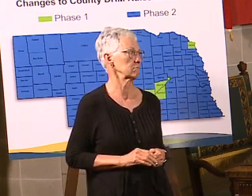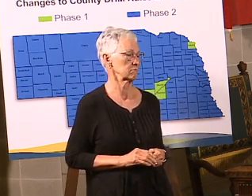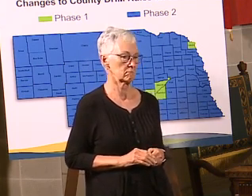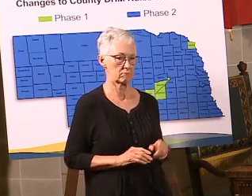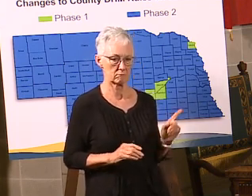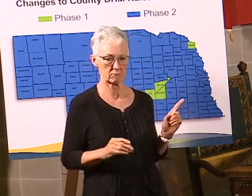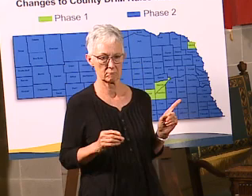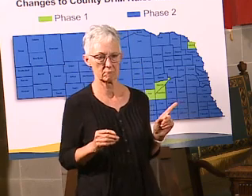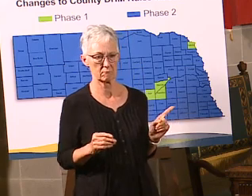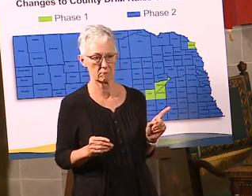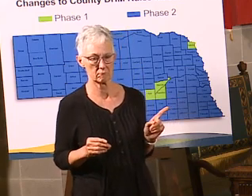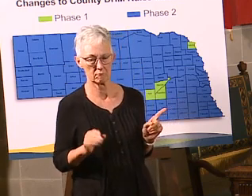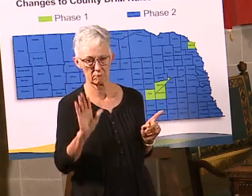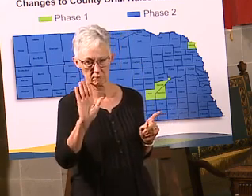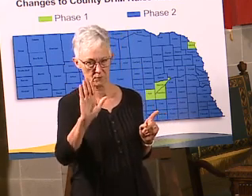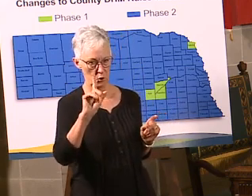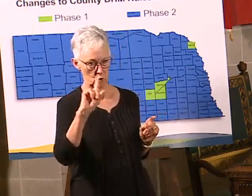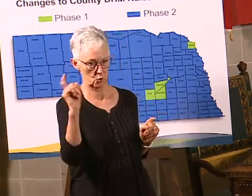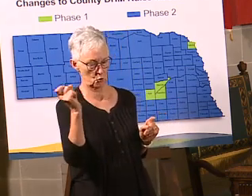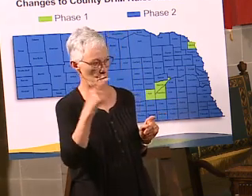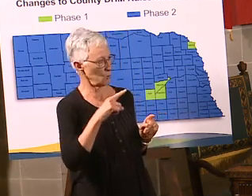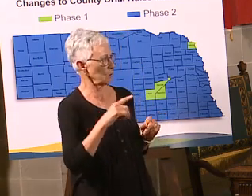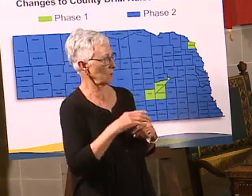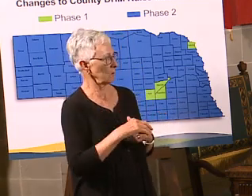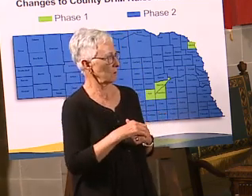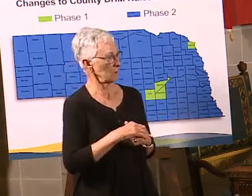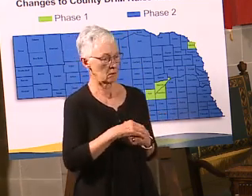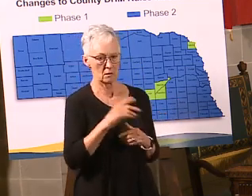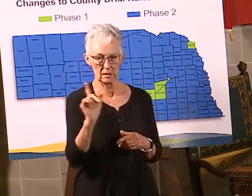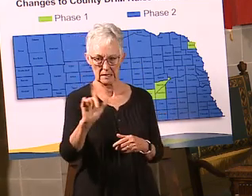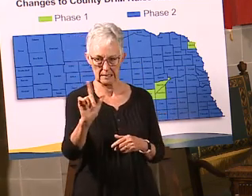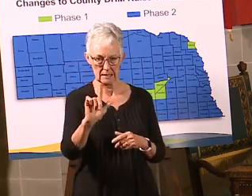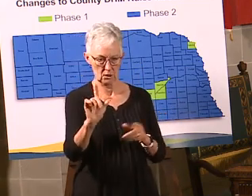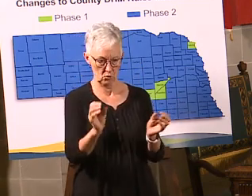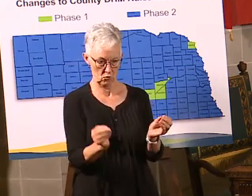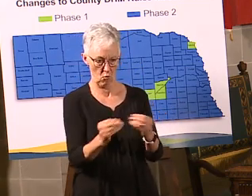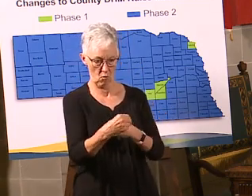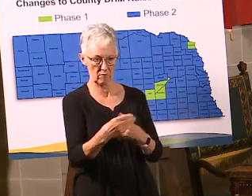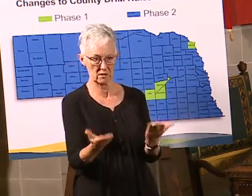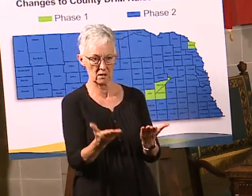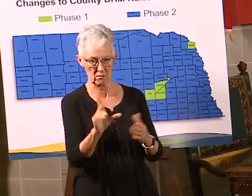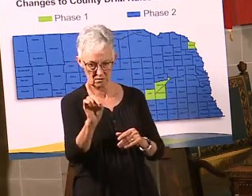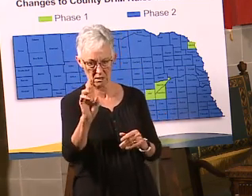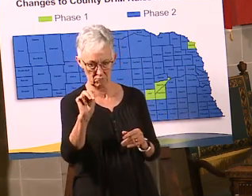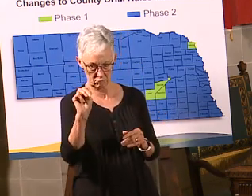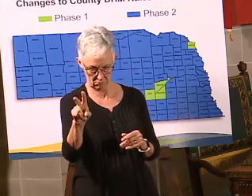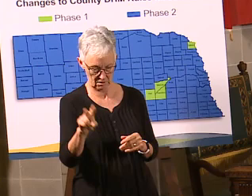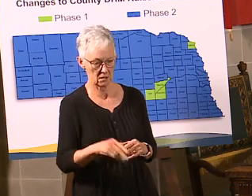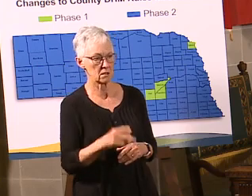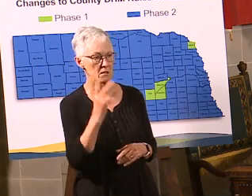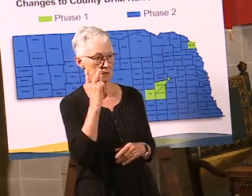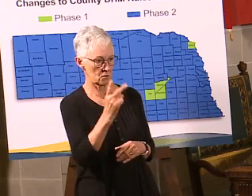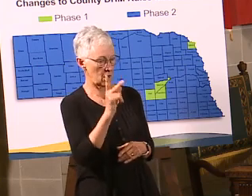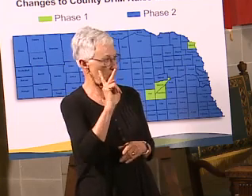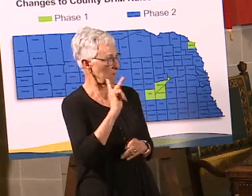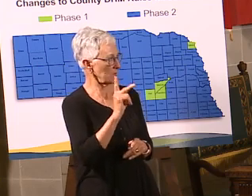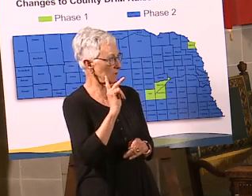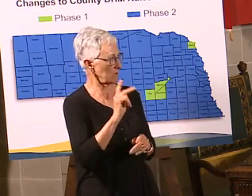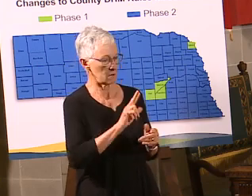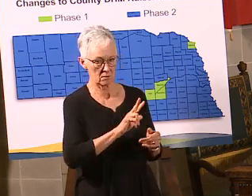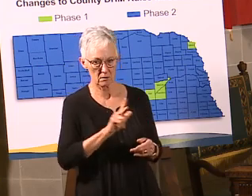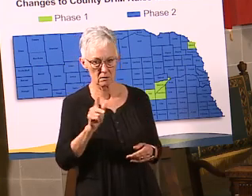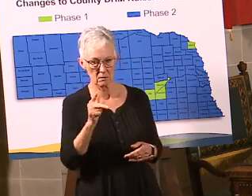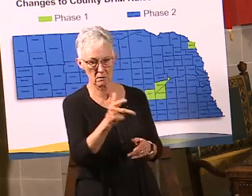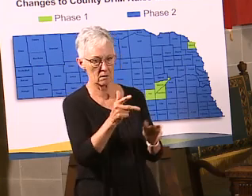So I mean, I don't, the question is, they were at the Lincoln office and they saw people driving,